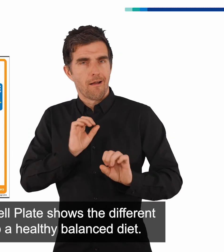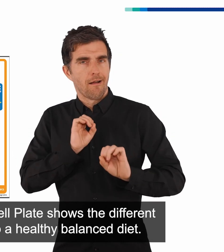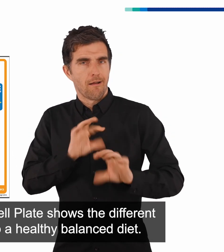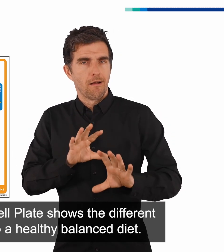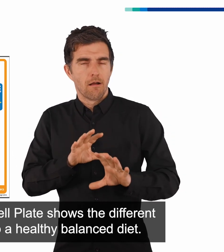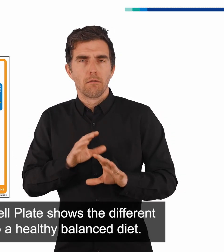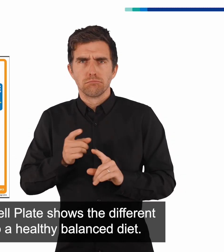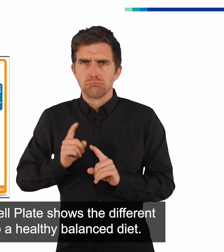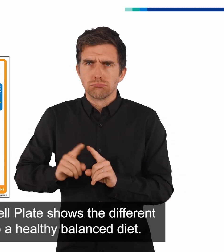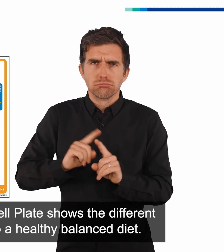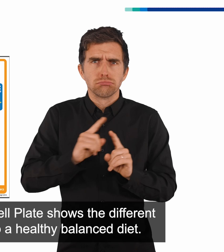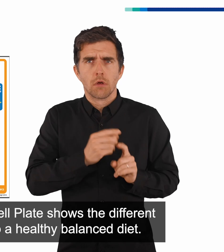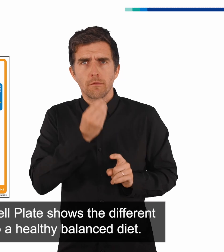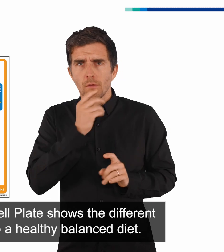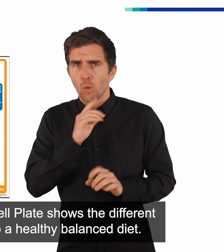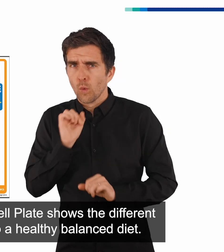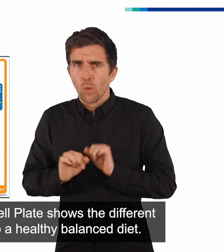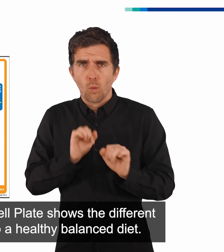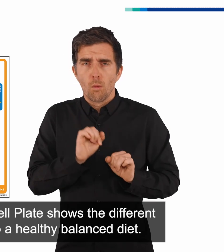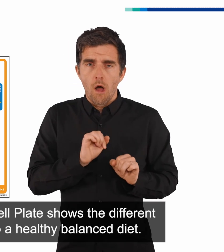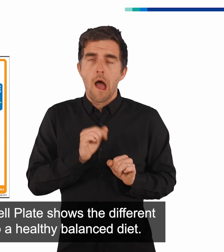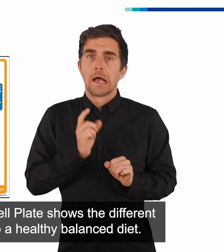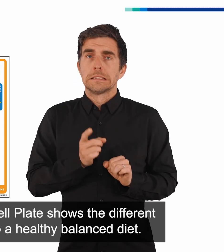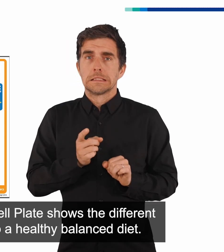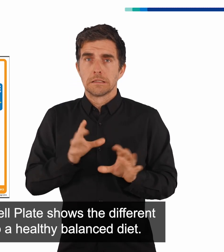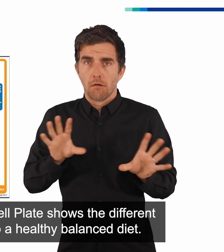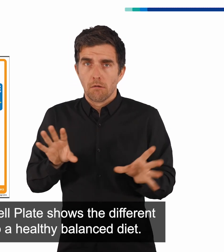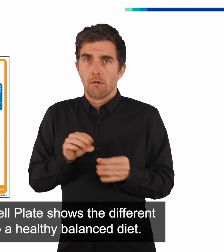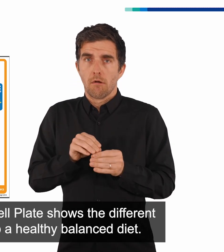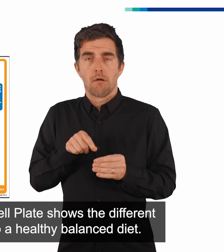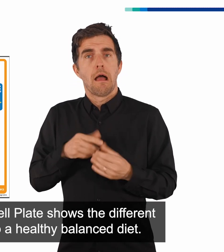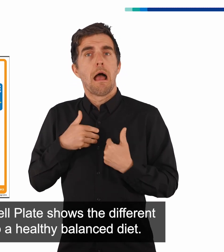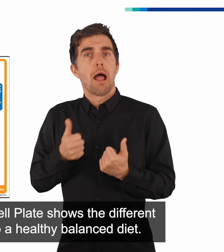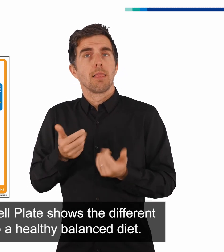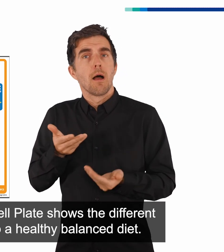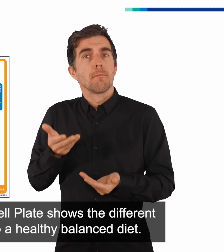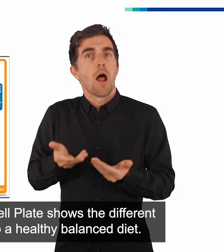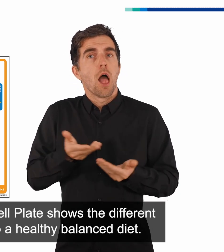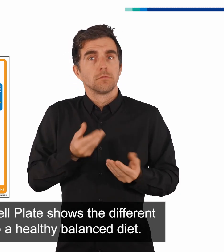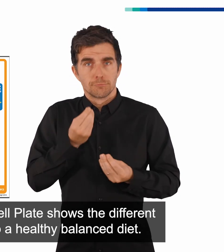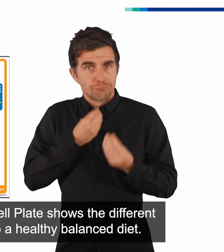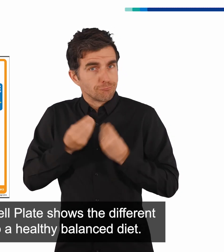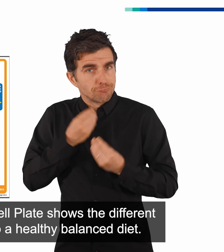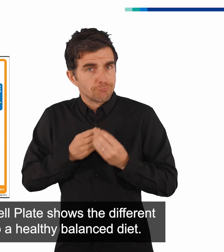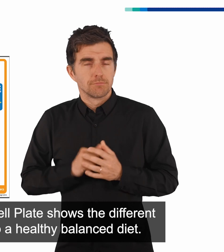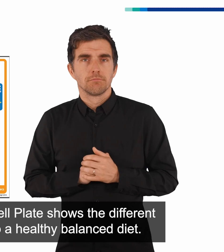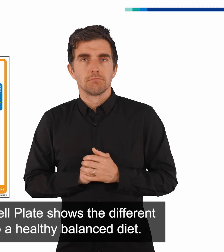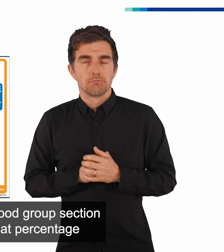diet. The size of each food group section also shows what percentage of your diet should be made up from each